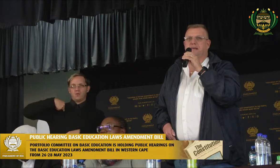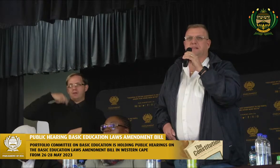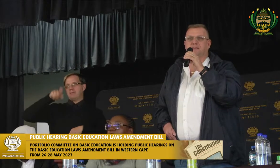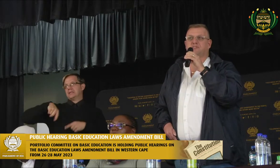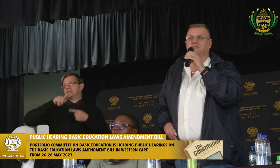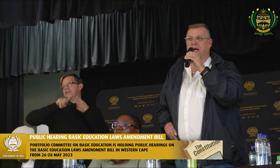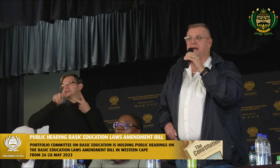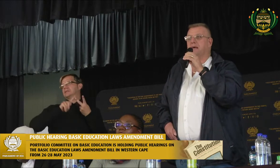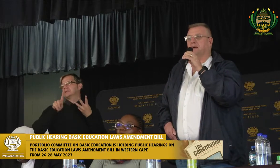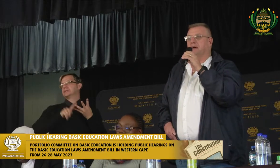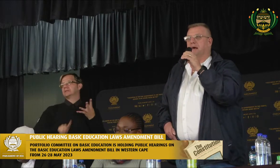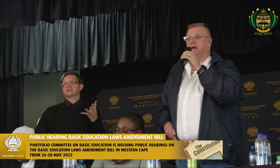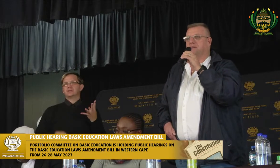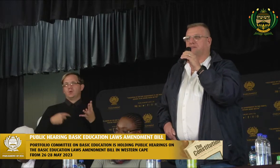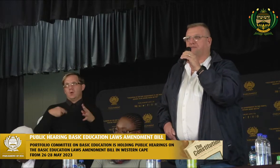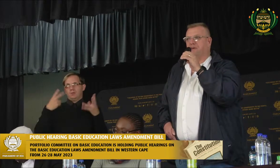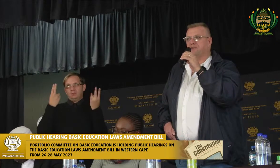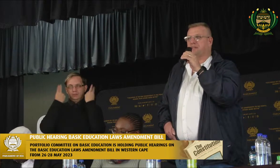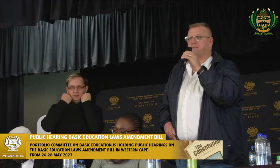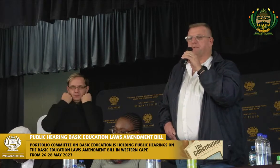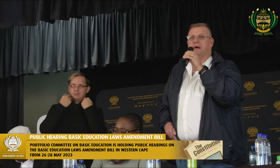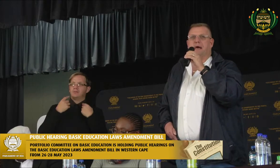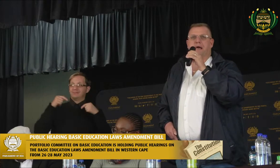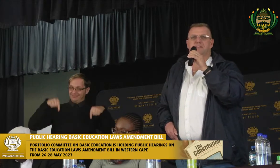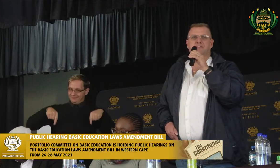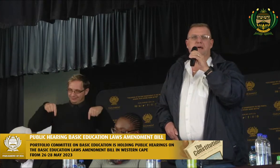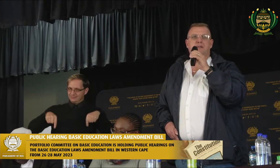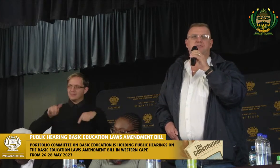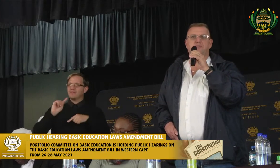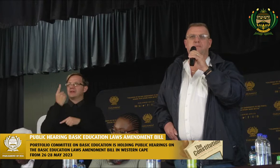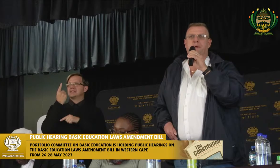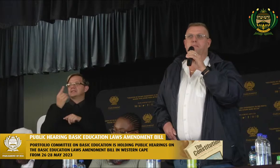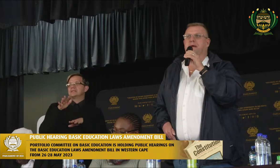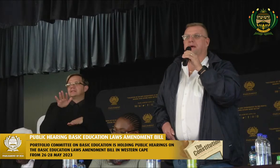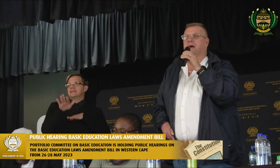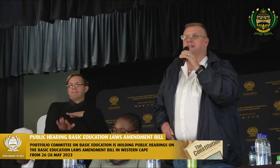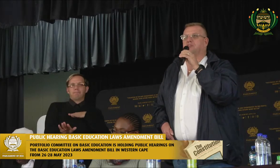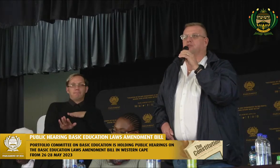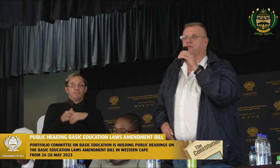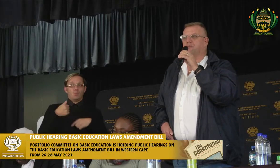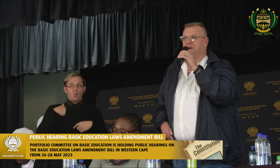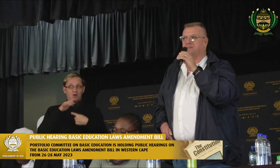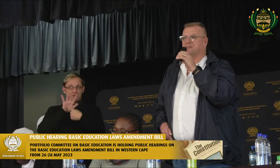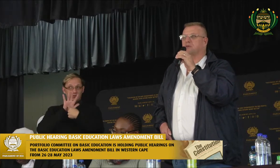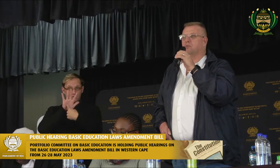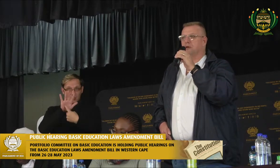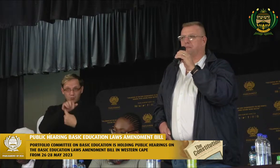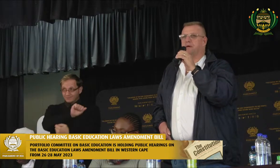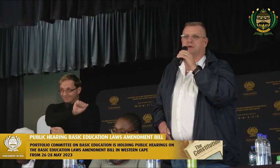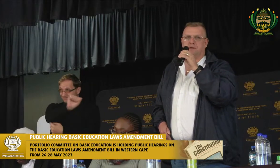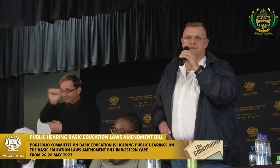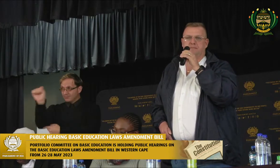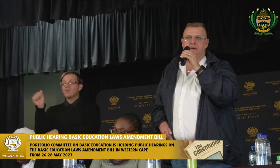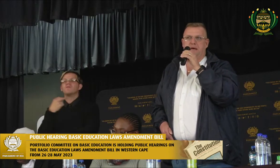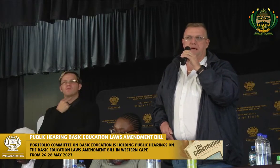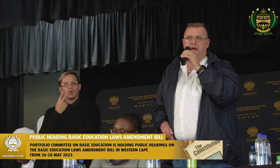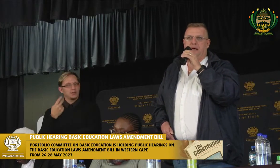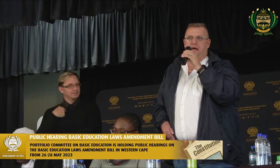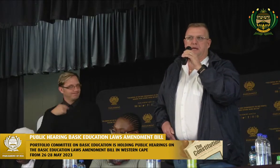And I think this today is the first step in saying to the public that your voices will be